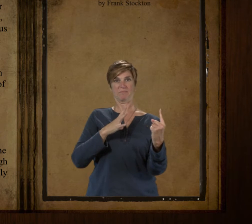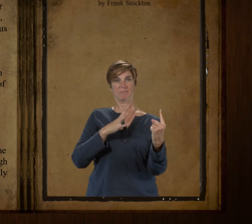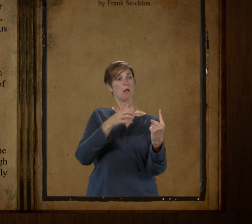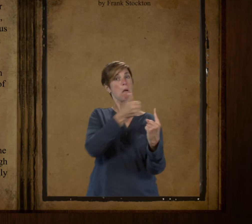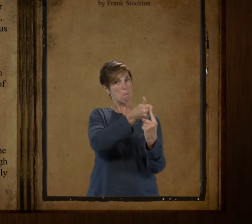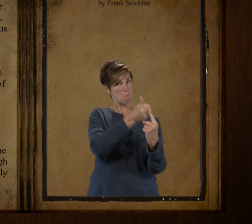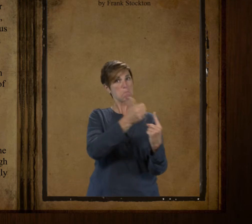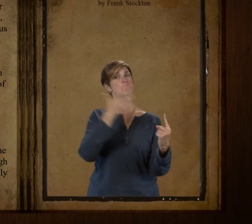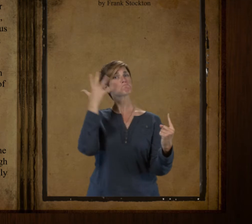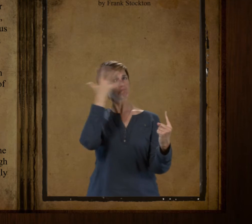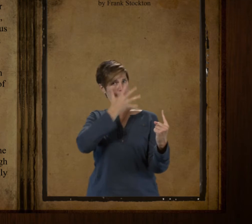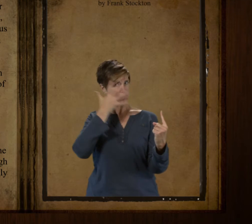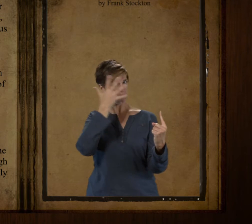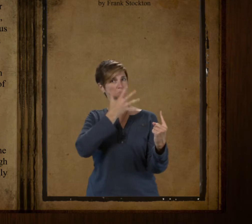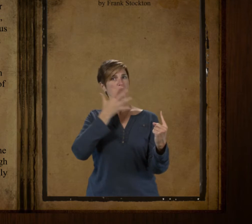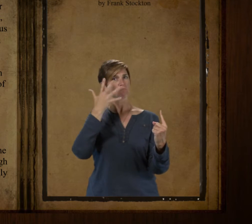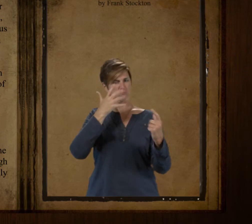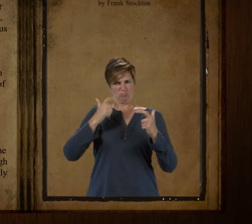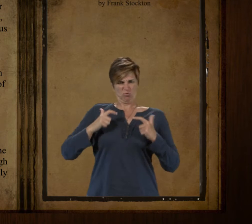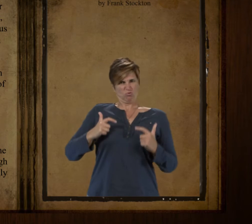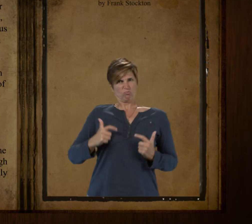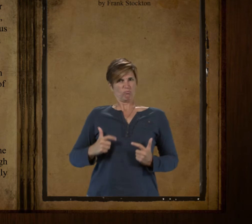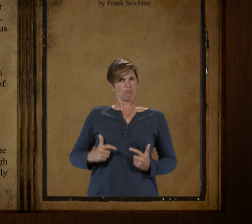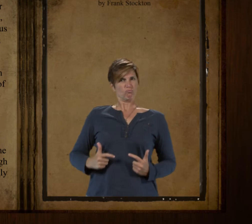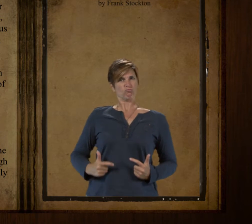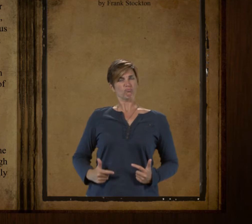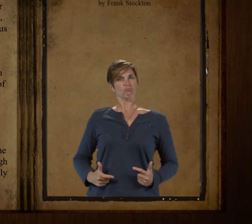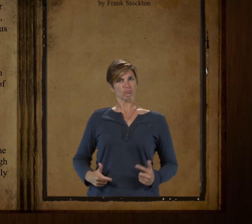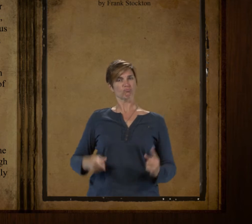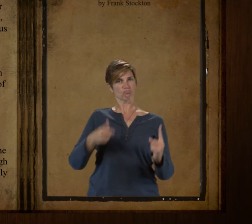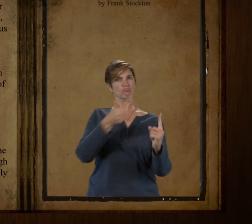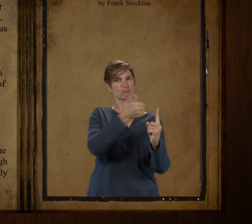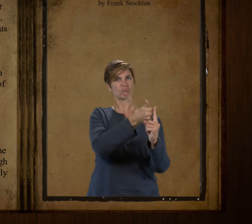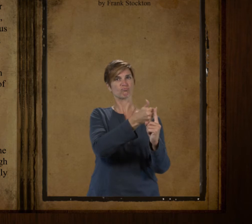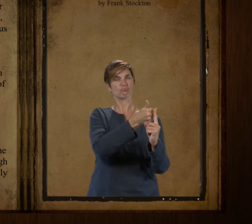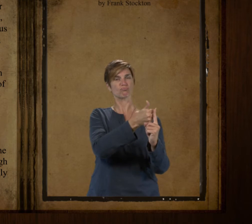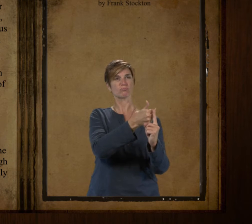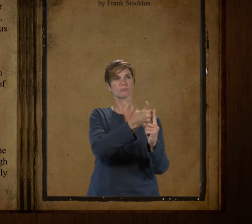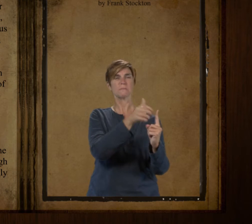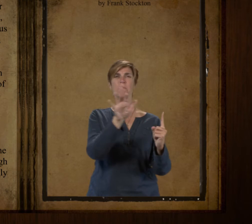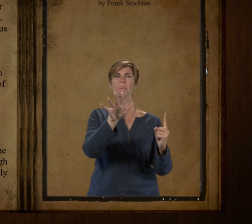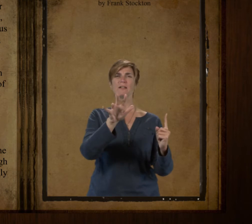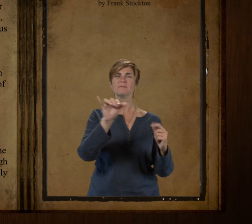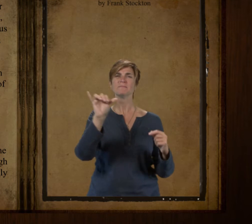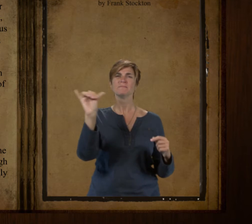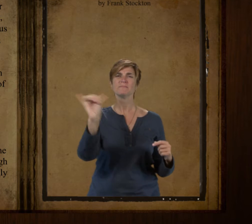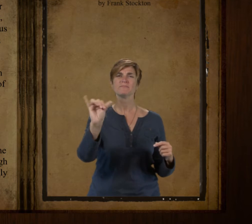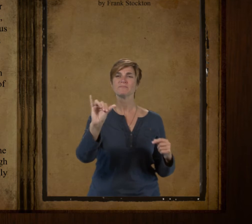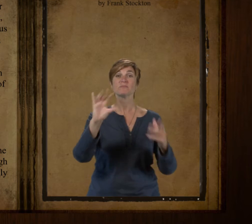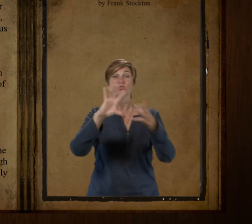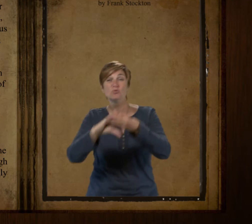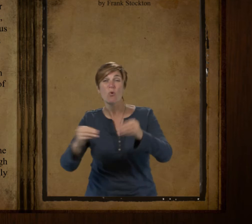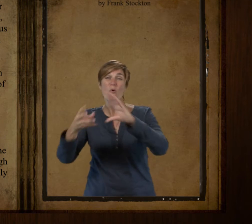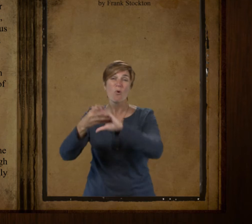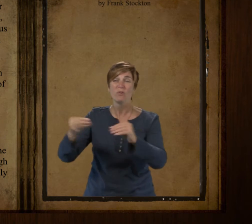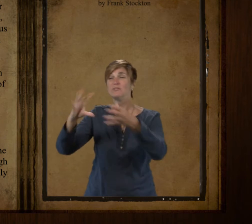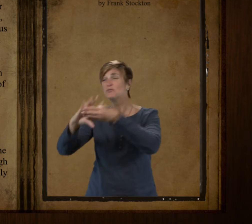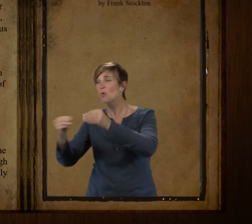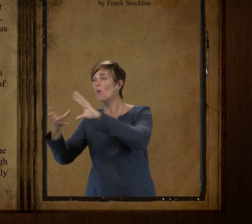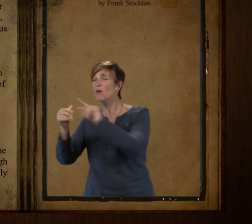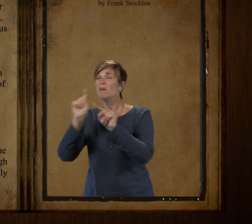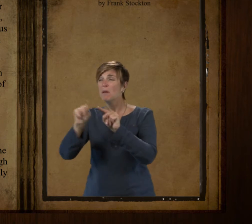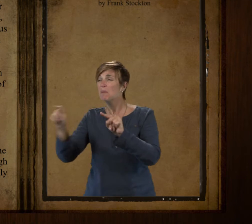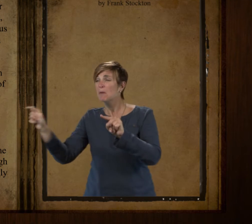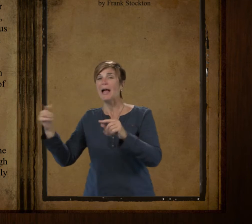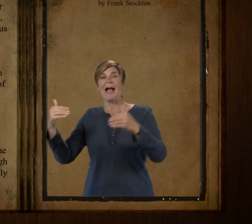degree unsurpassed in all this kingdom, and she loved him with an ardor that had enough